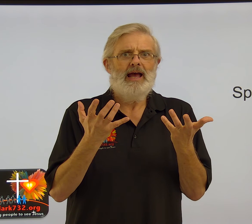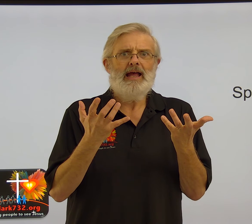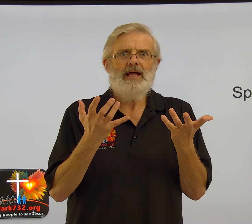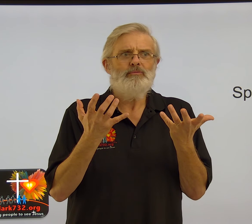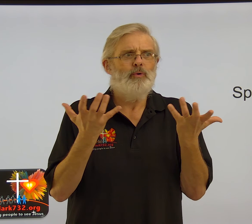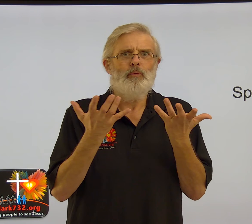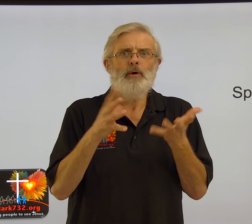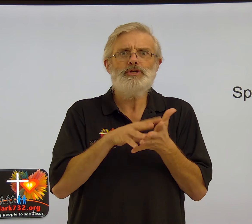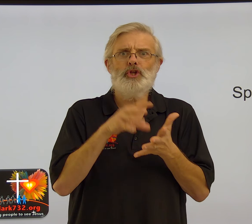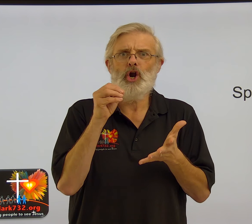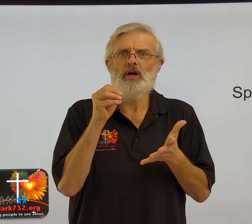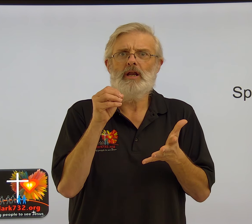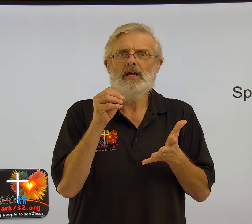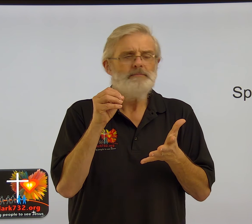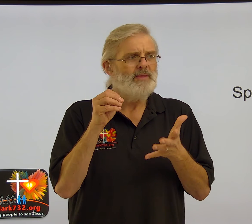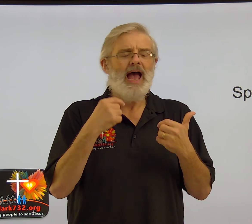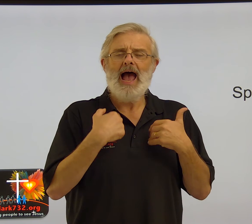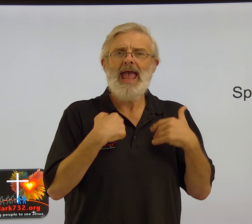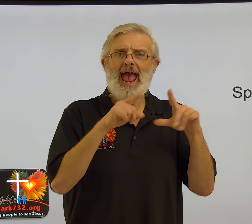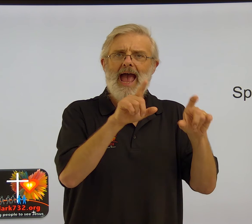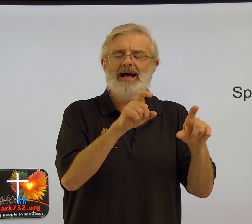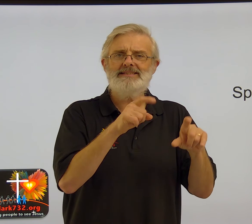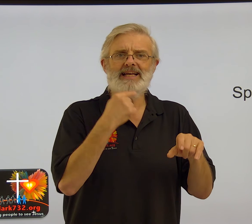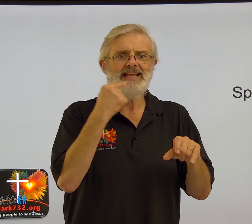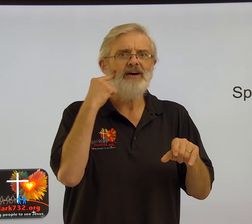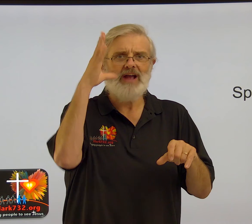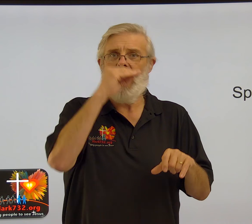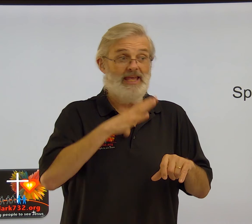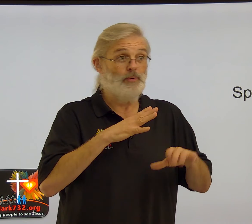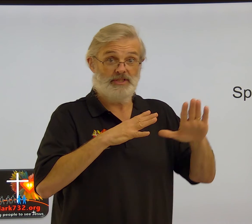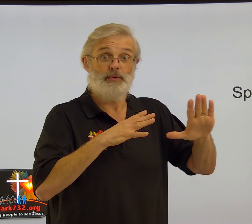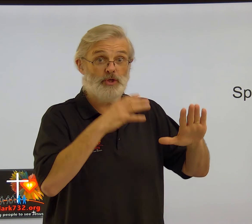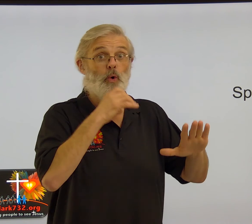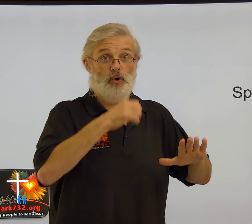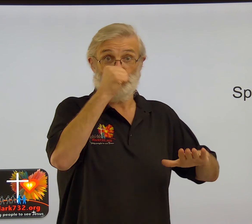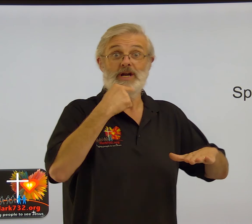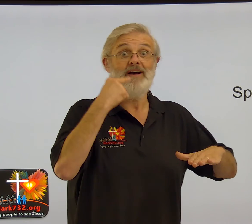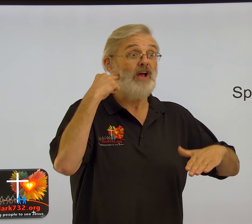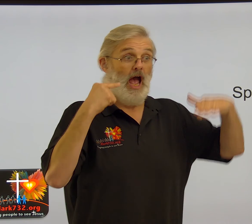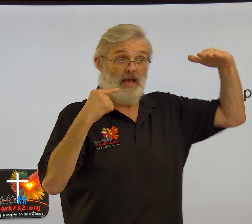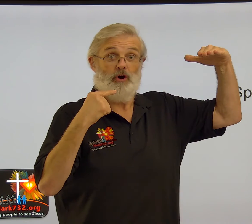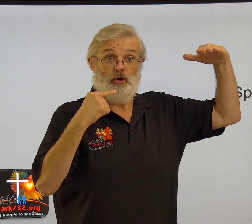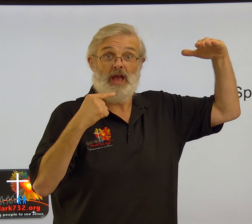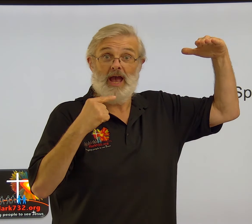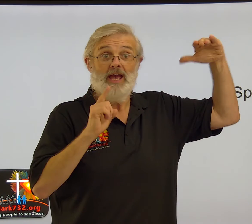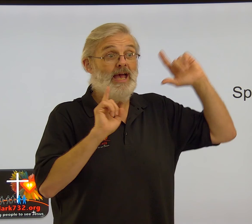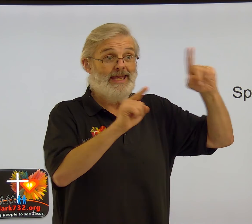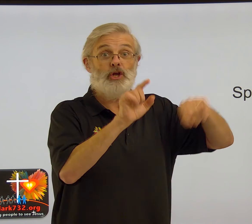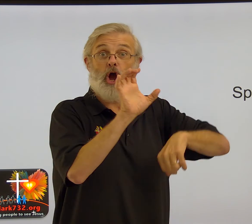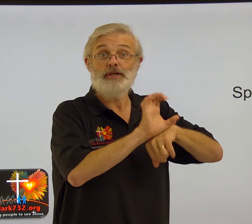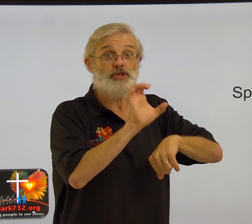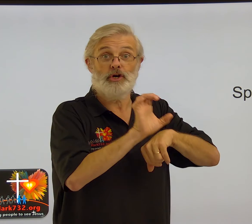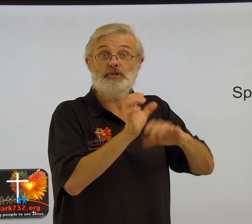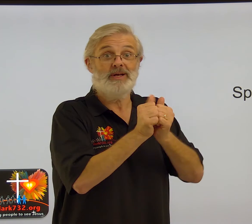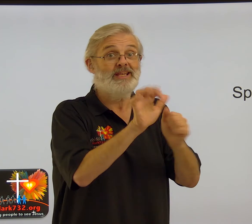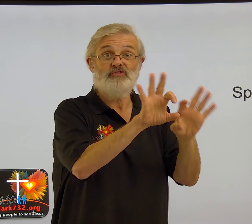And what would you learn? I asked a deaf guy. He was an older deaf guy, okay? He had gone to church with his family